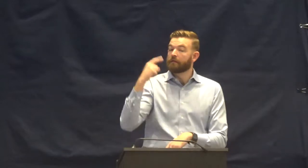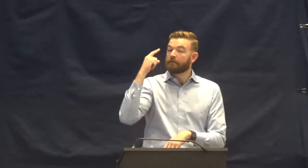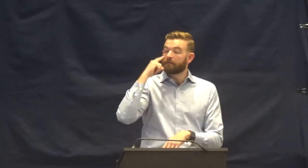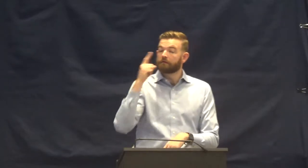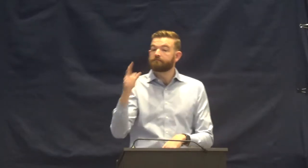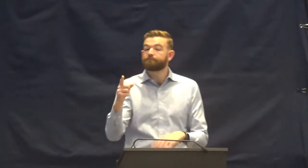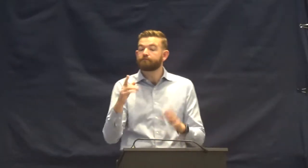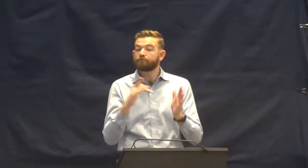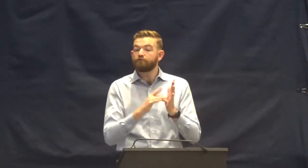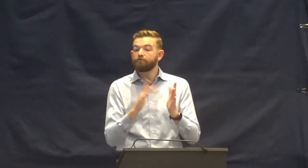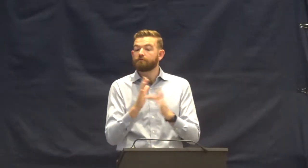Day by day.